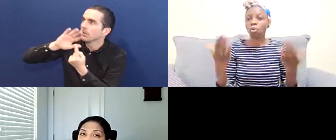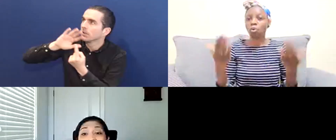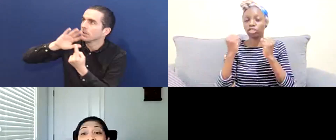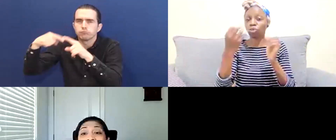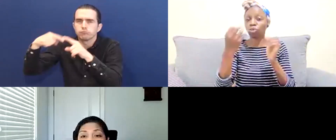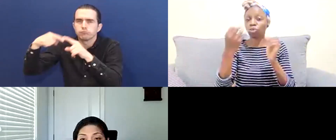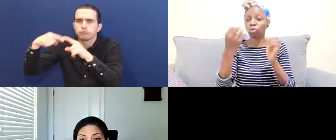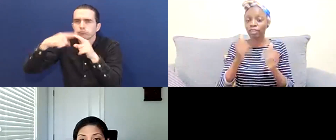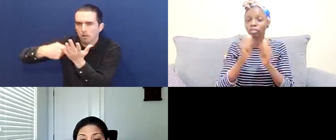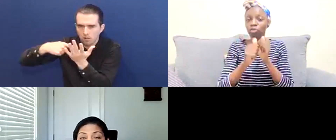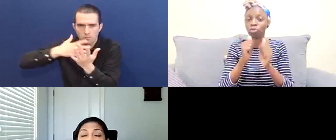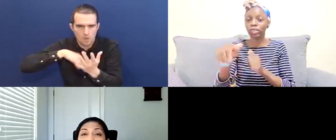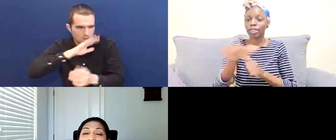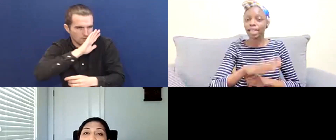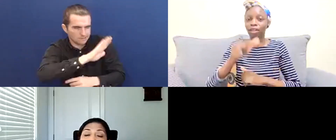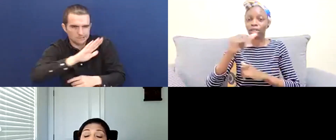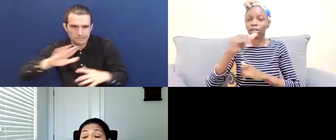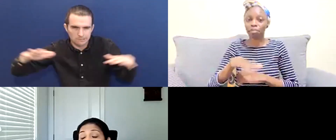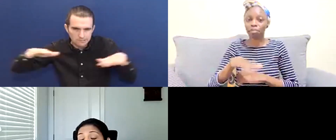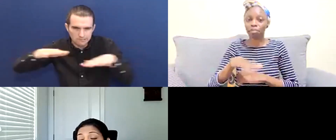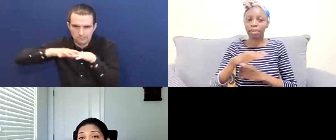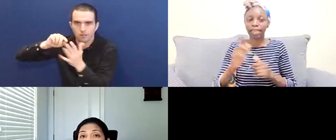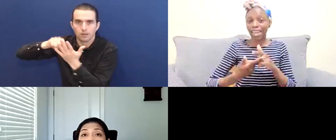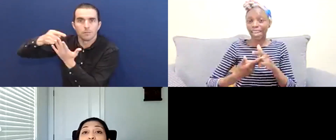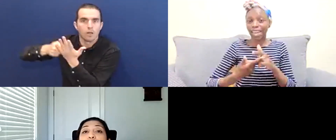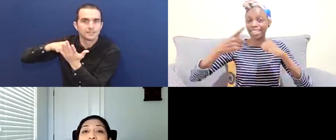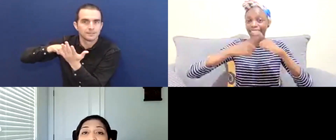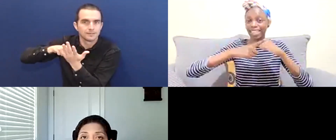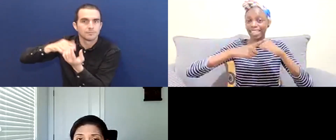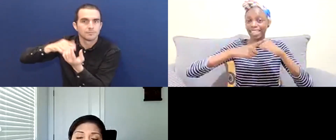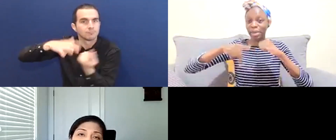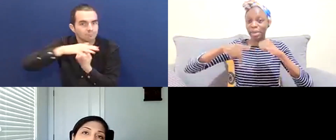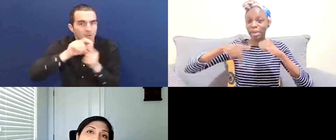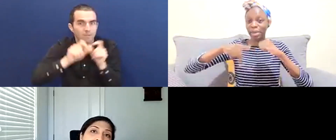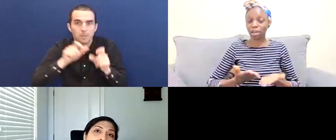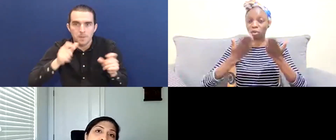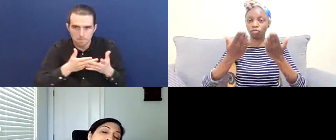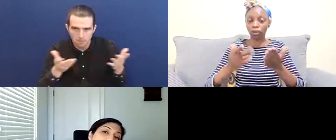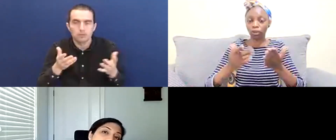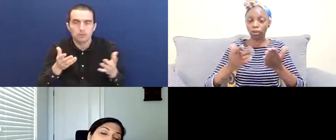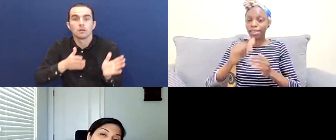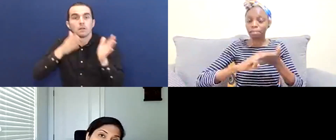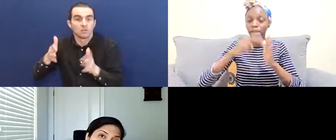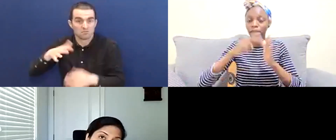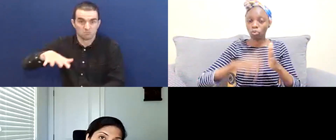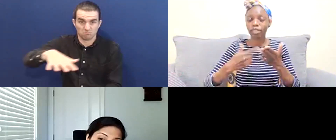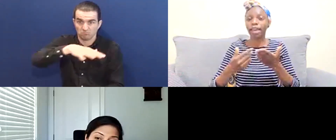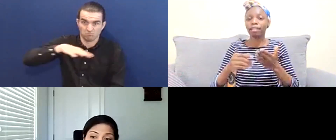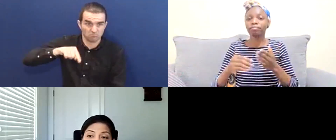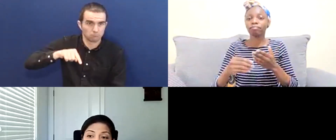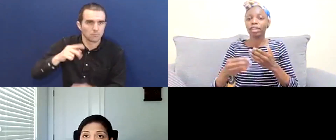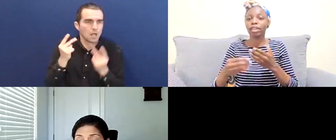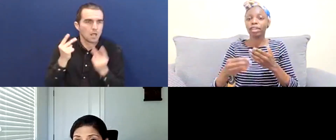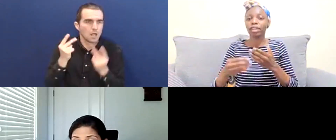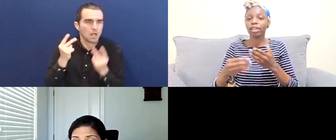social factors surrounding that place? And the 6th P is provision. And that really looks at the service delivery channel,